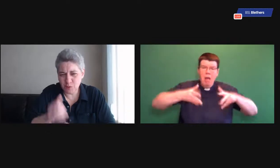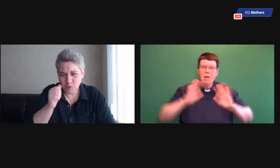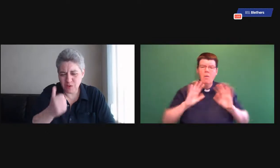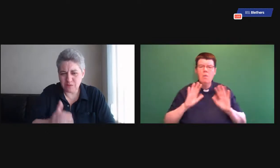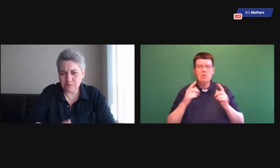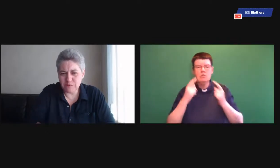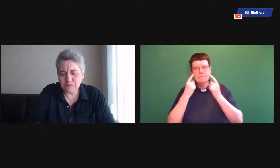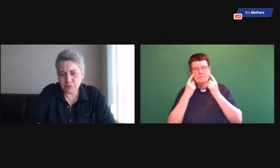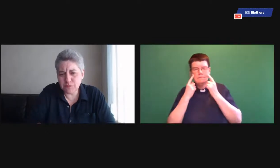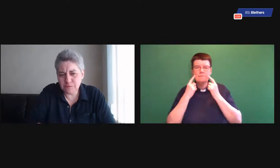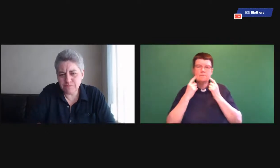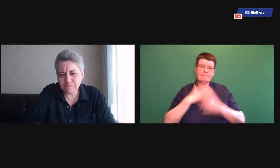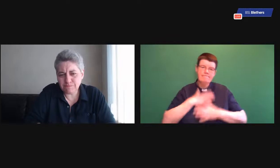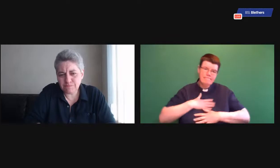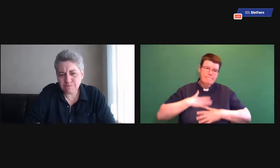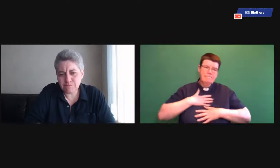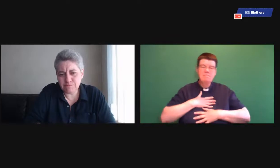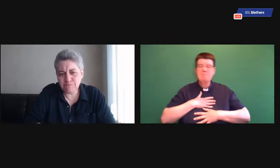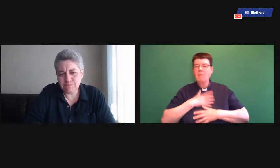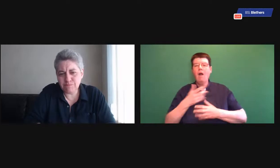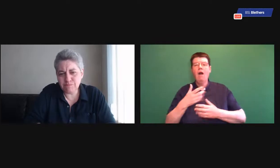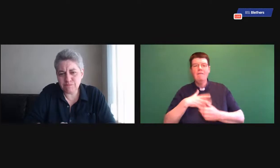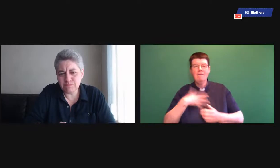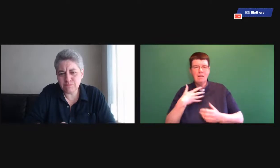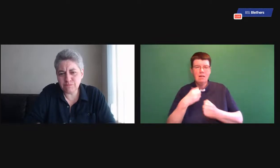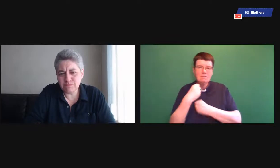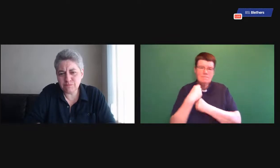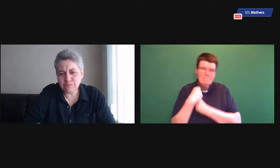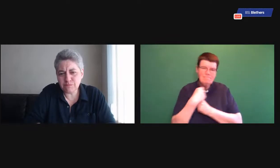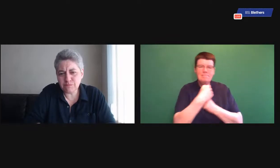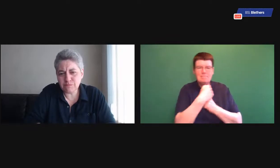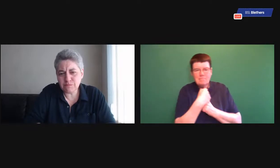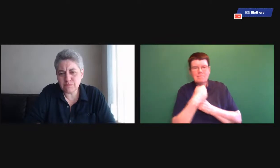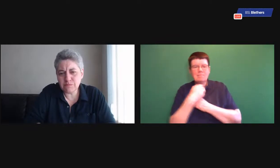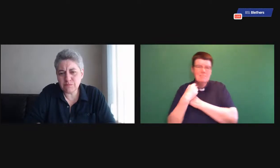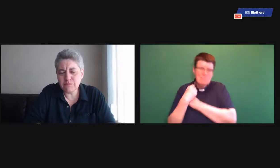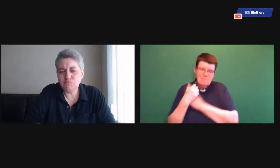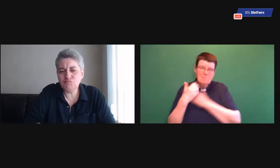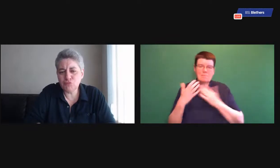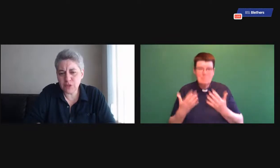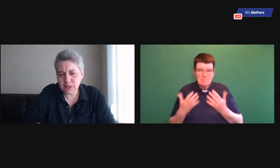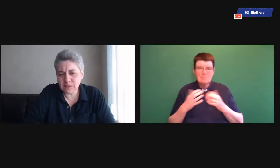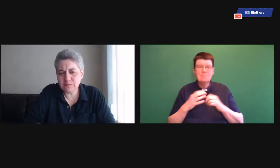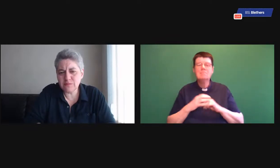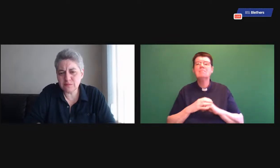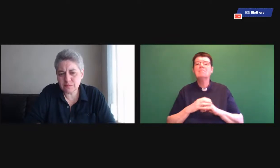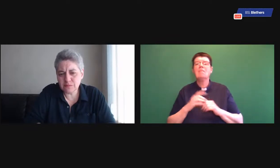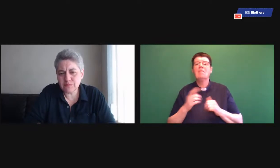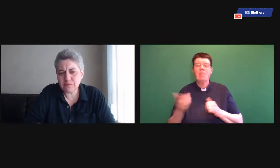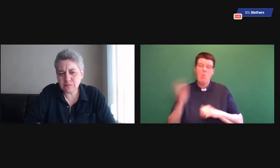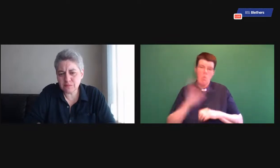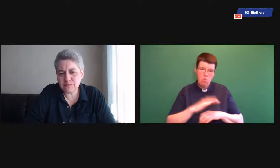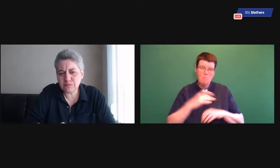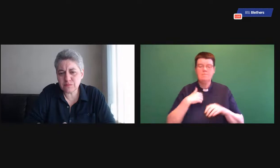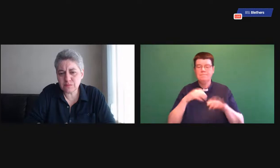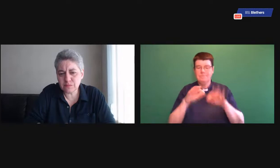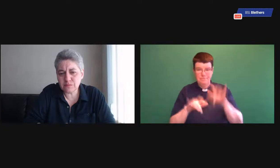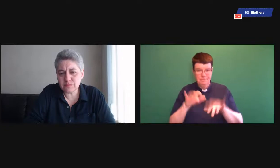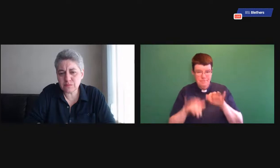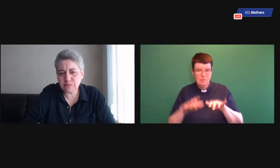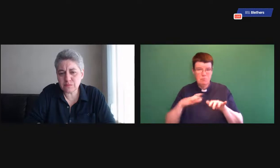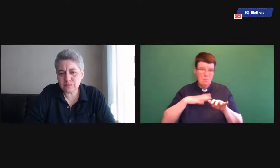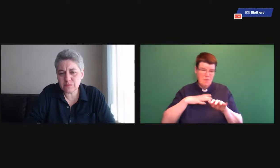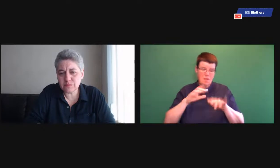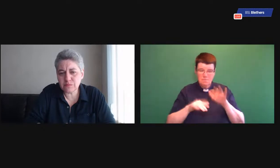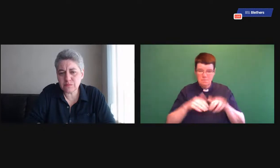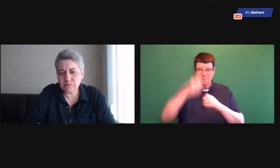wanted, and they would accept you sort of being emotional and welling up. That's a visual reaction. That's okay, and